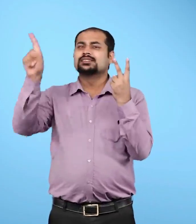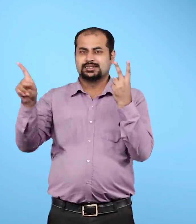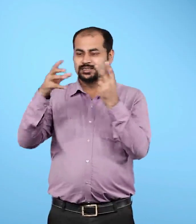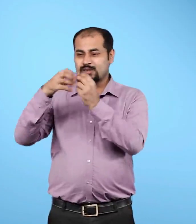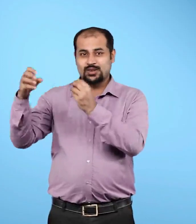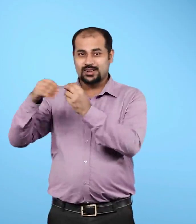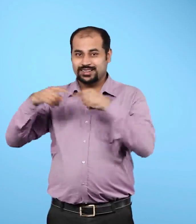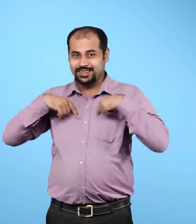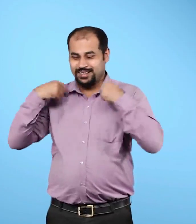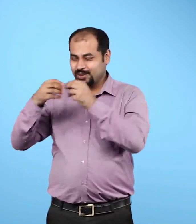box.